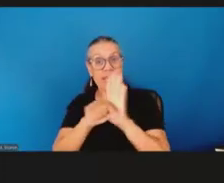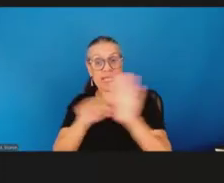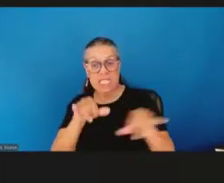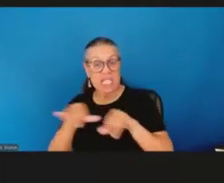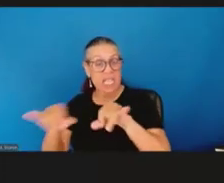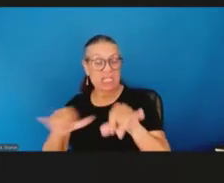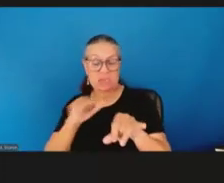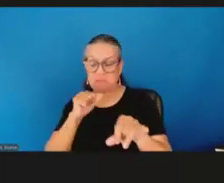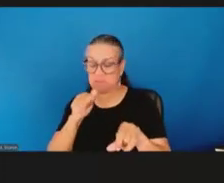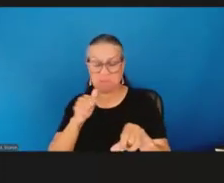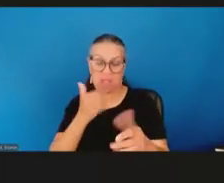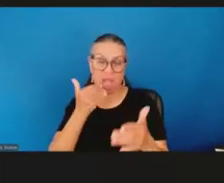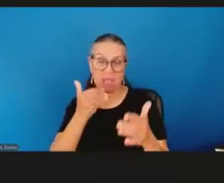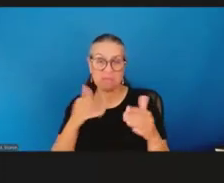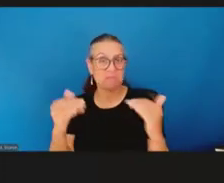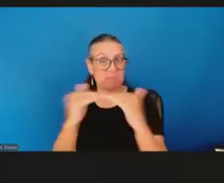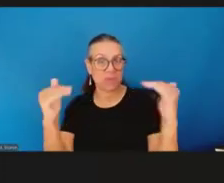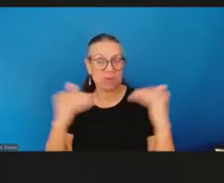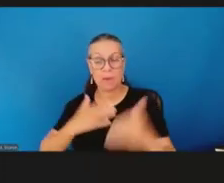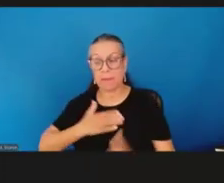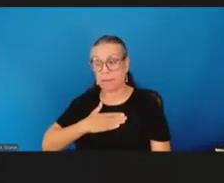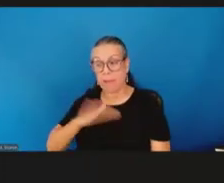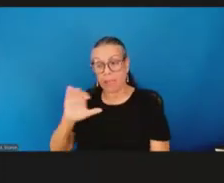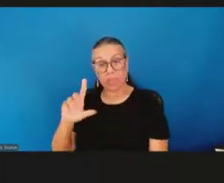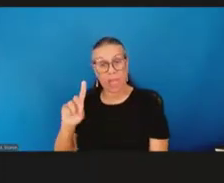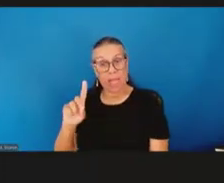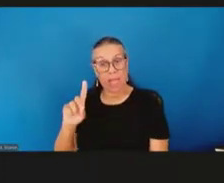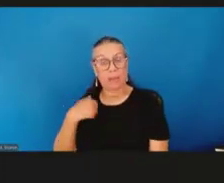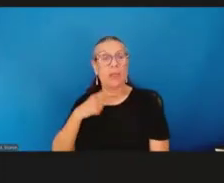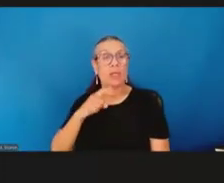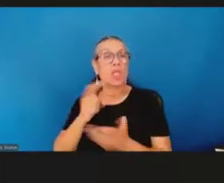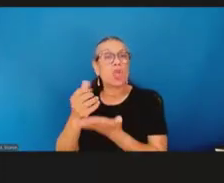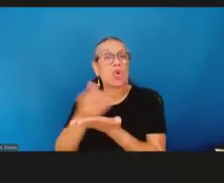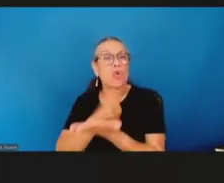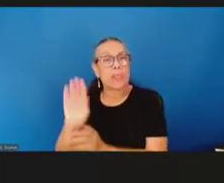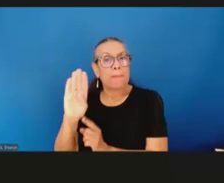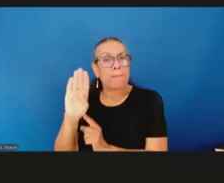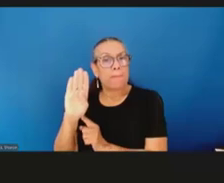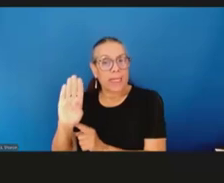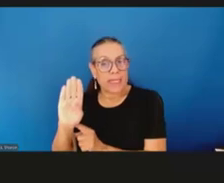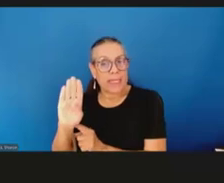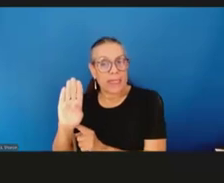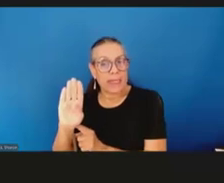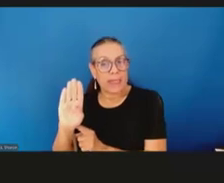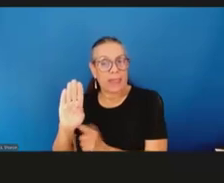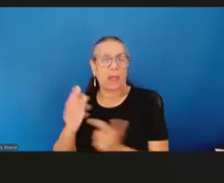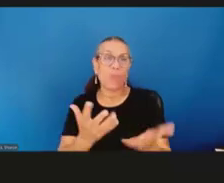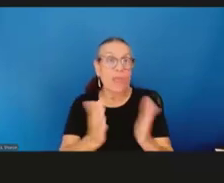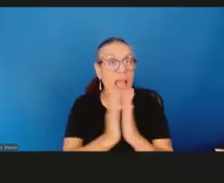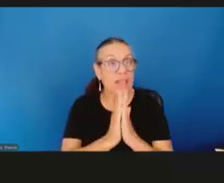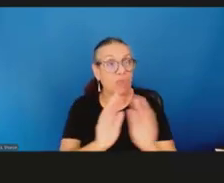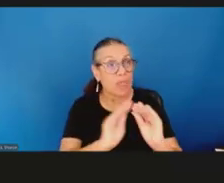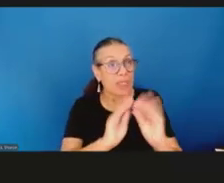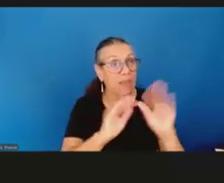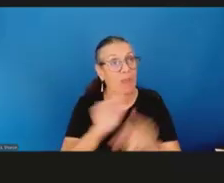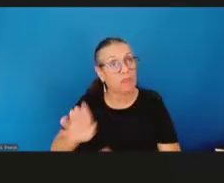fall in my experience with my child who ended up earning a B. We asked for some clarification around that